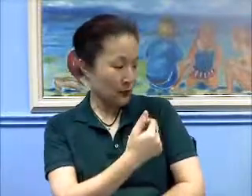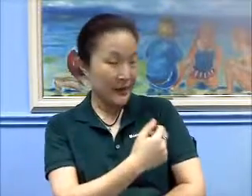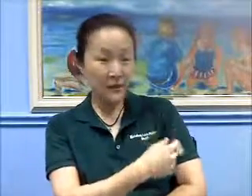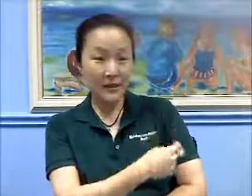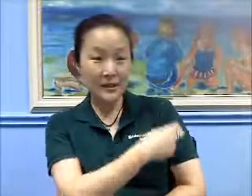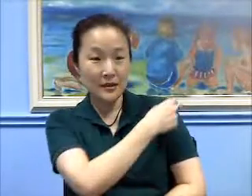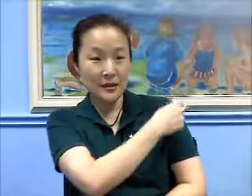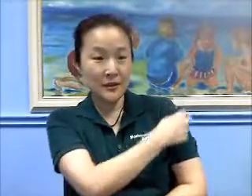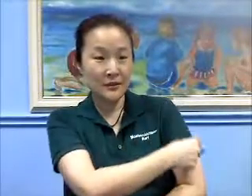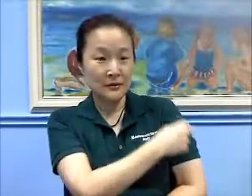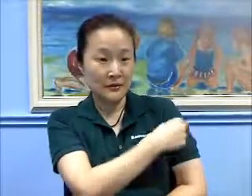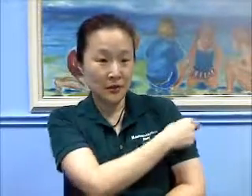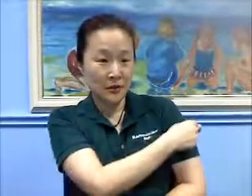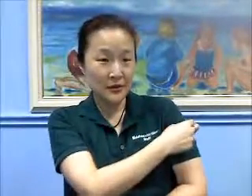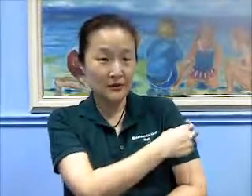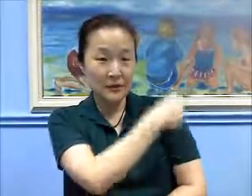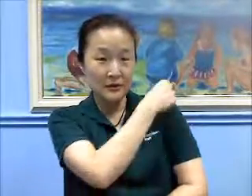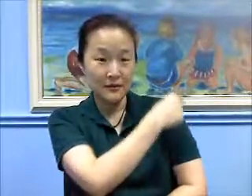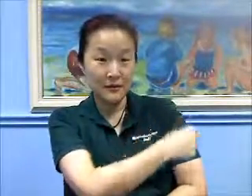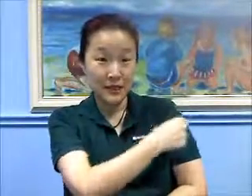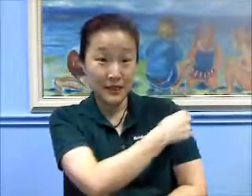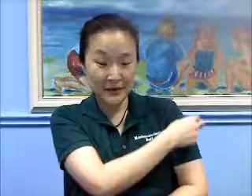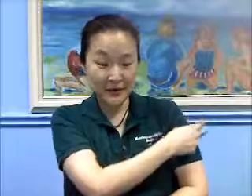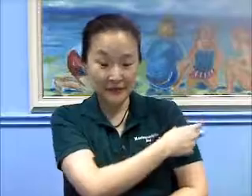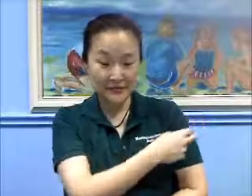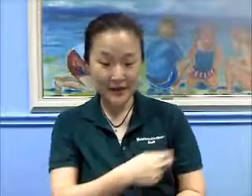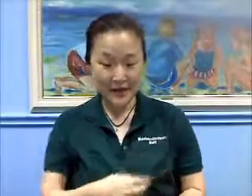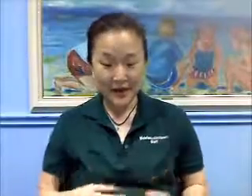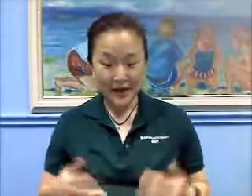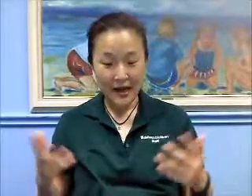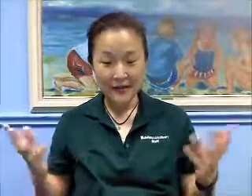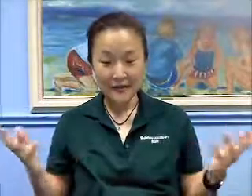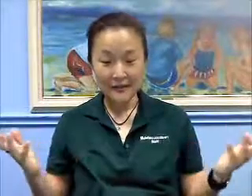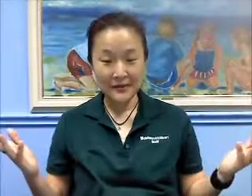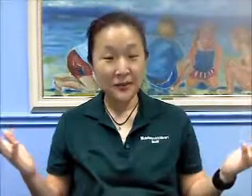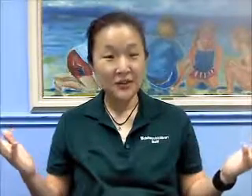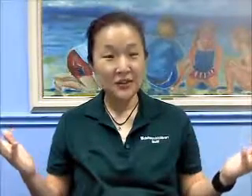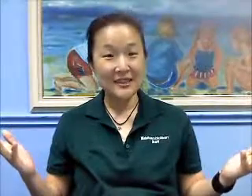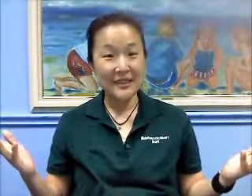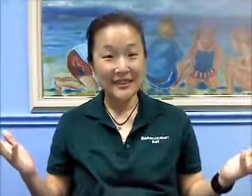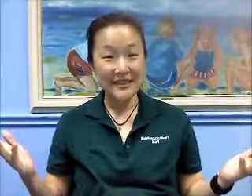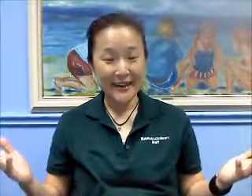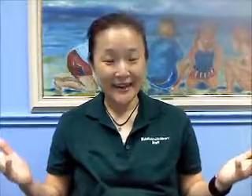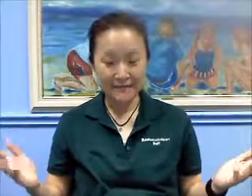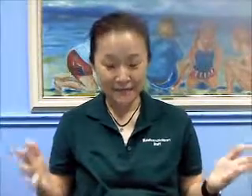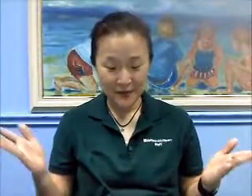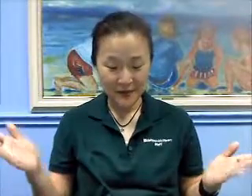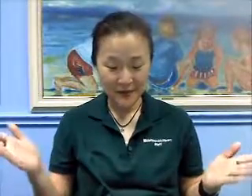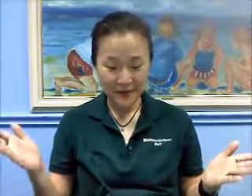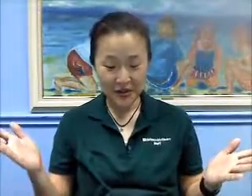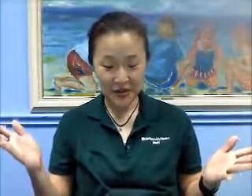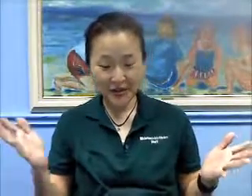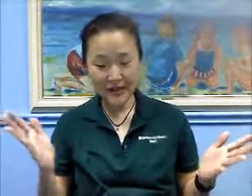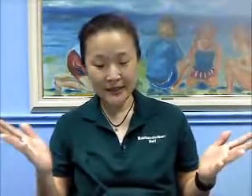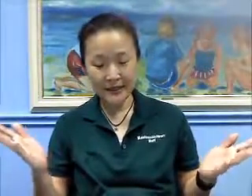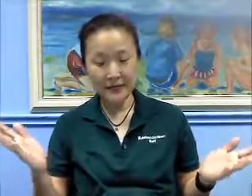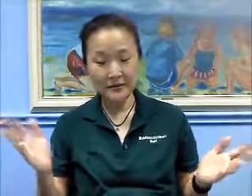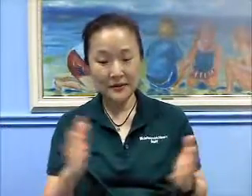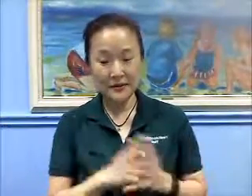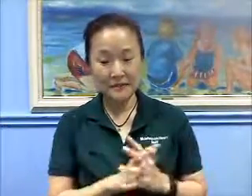Red Cross on your shoulder, so hospital. And so that was your exciting day. During your exciting day, you've